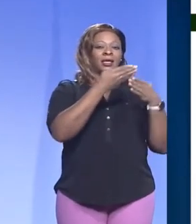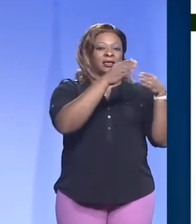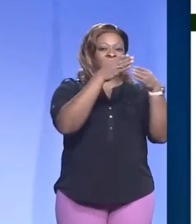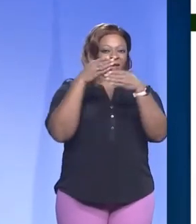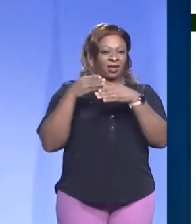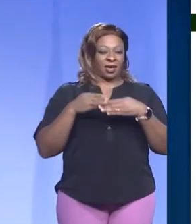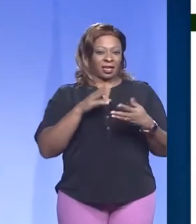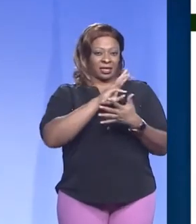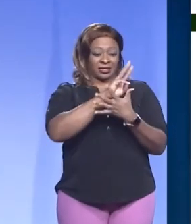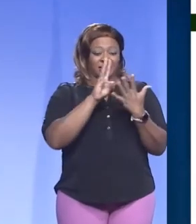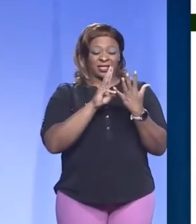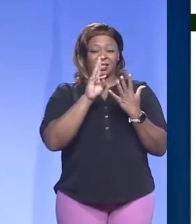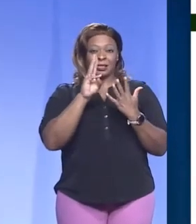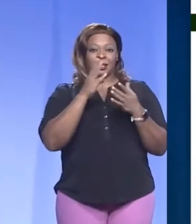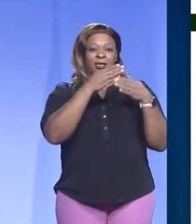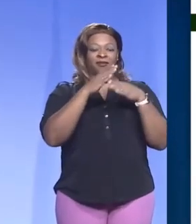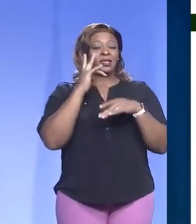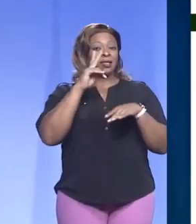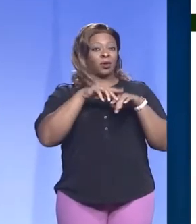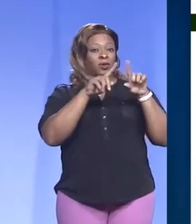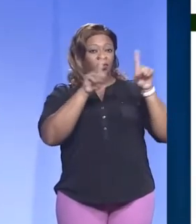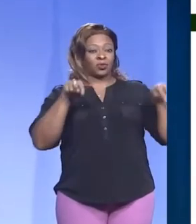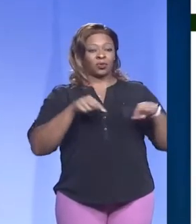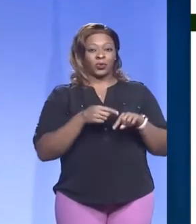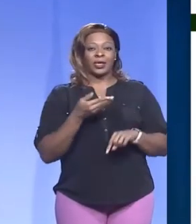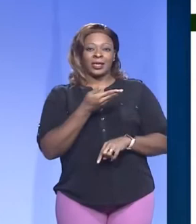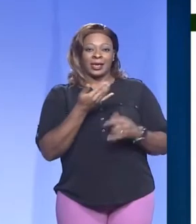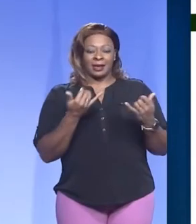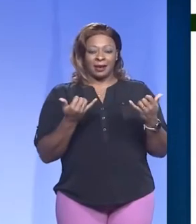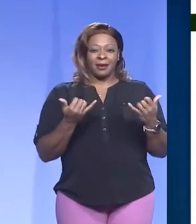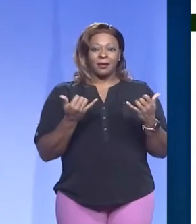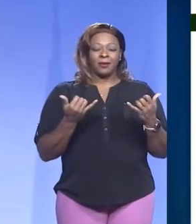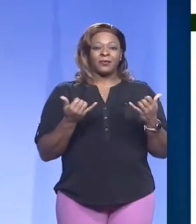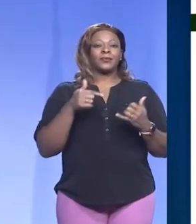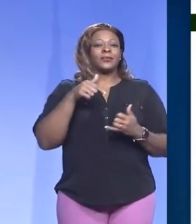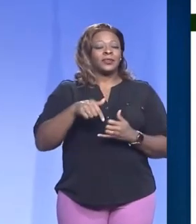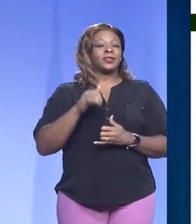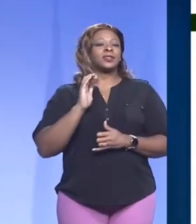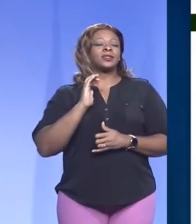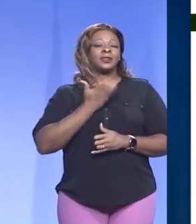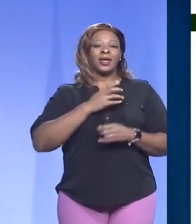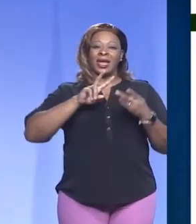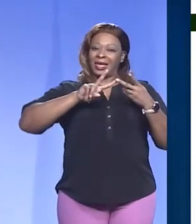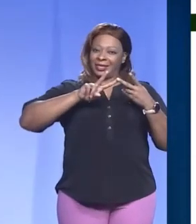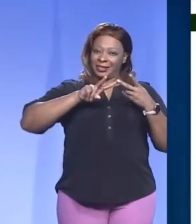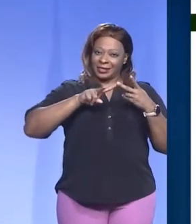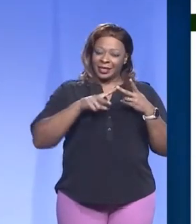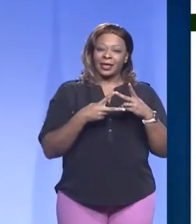as you can see on the screen right now. This is our second